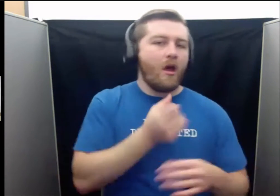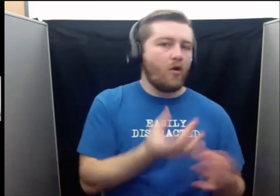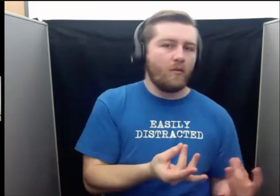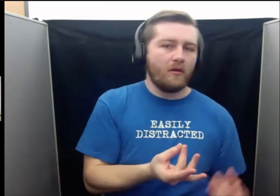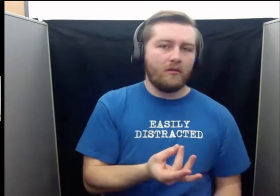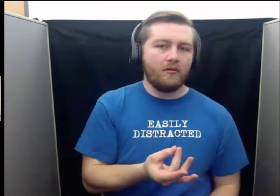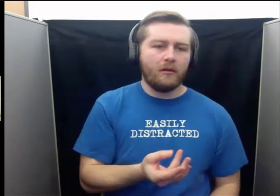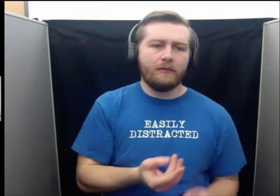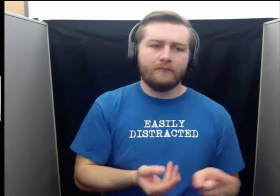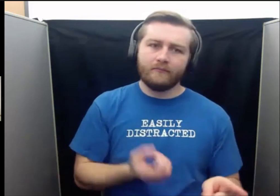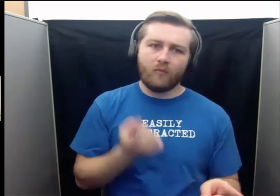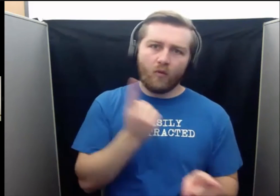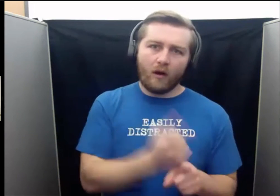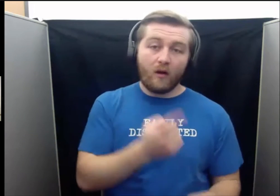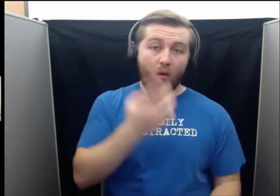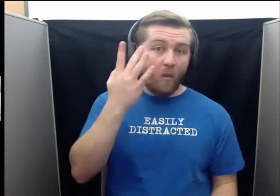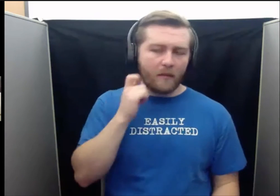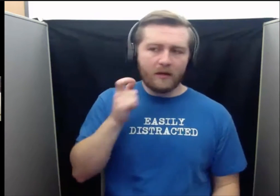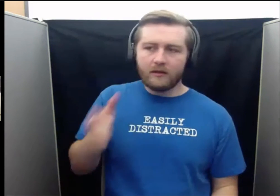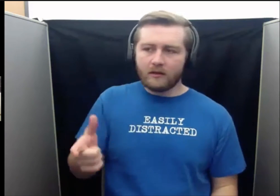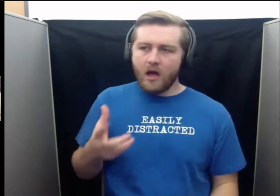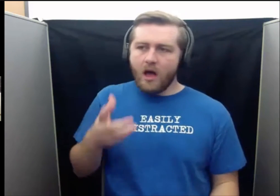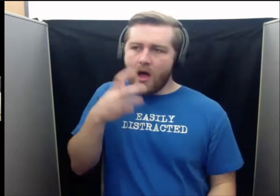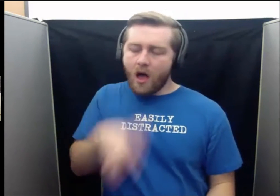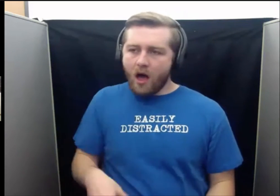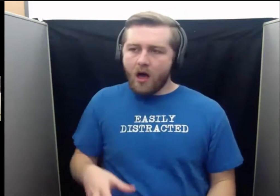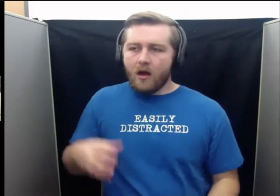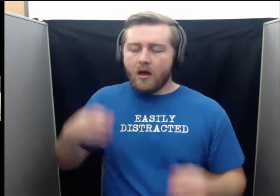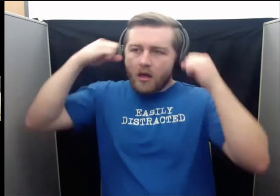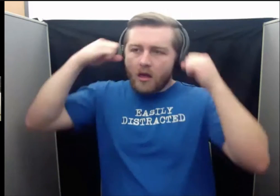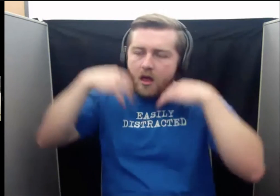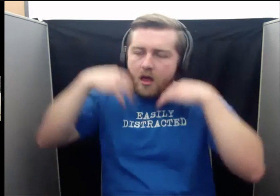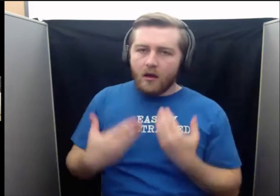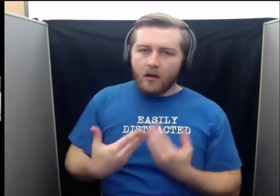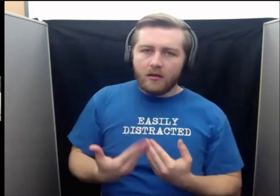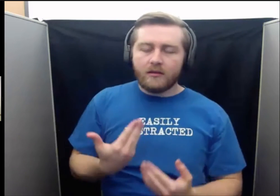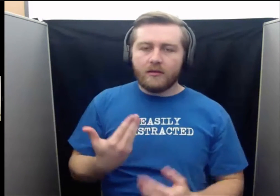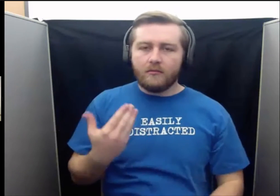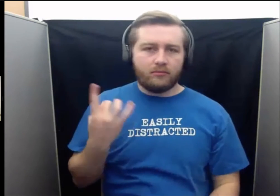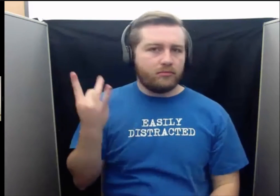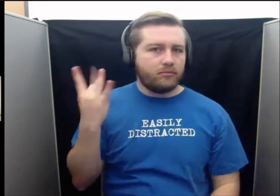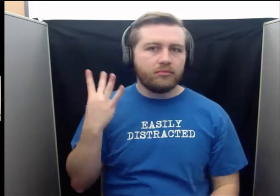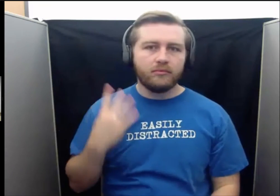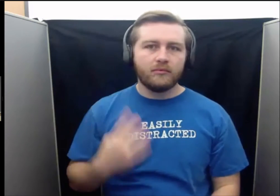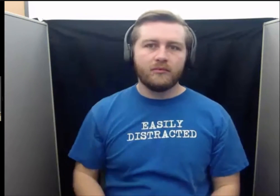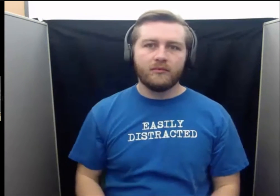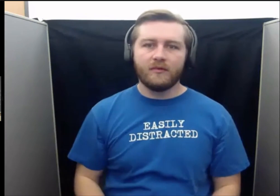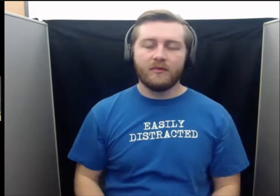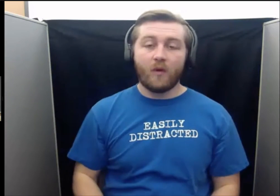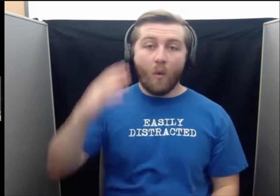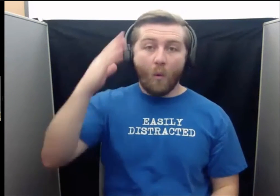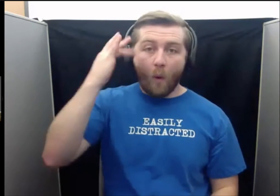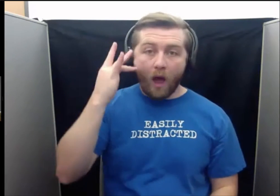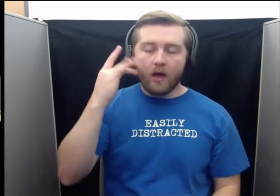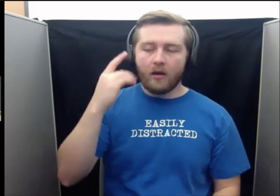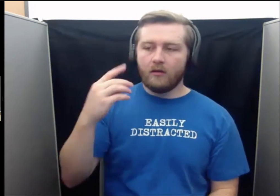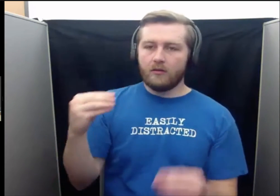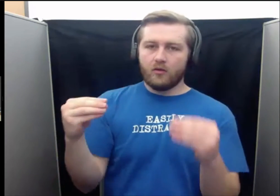muggy, it's not very comfortable. You sweat usually a lot more easily on humid days because there's a lot more moisture in there.